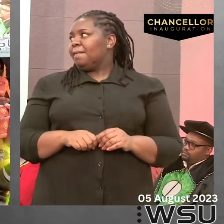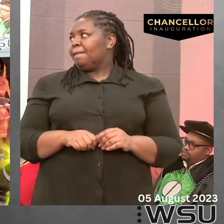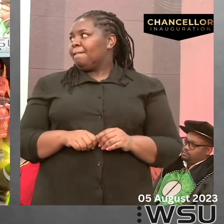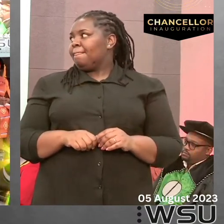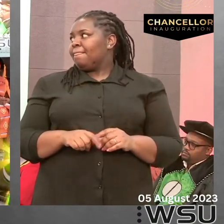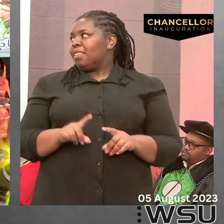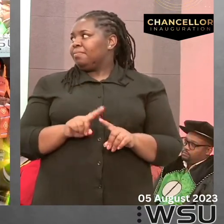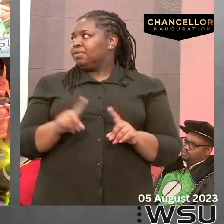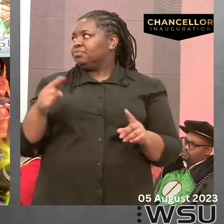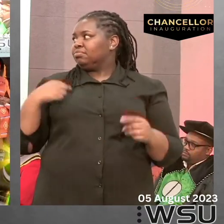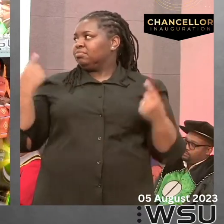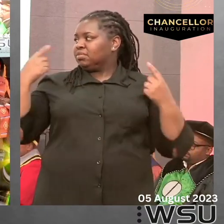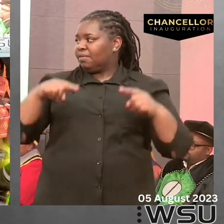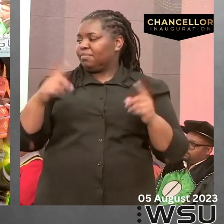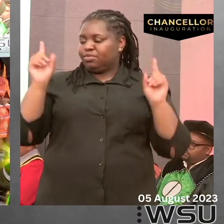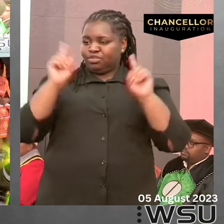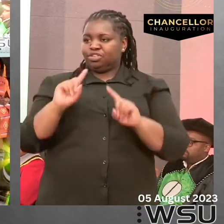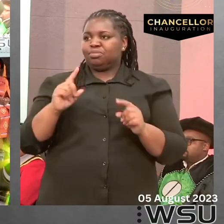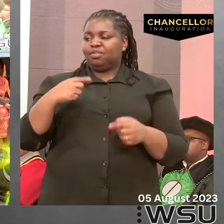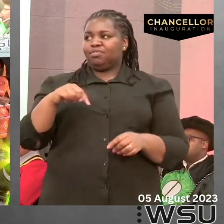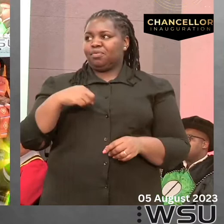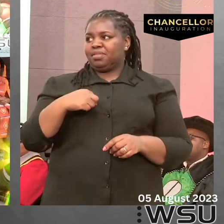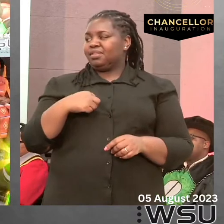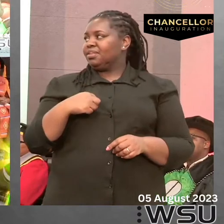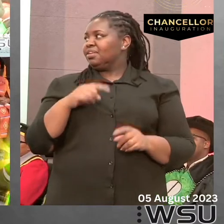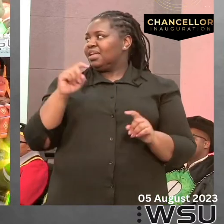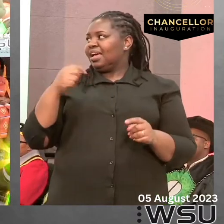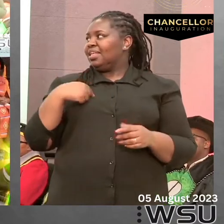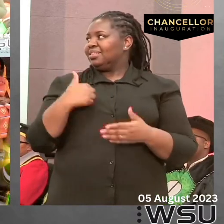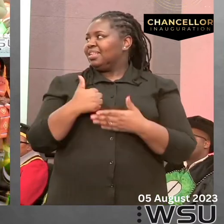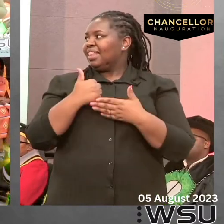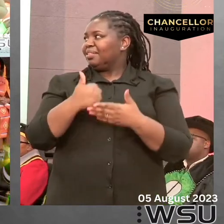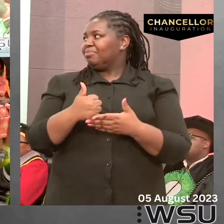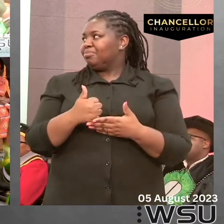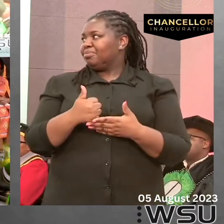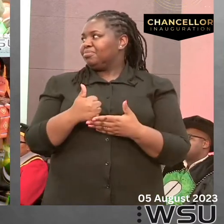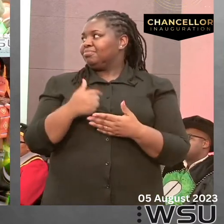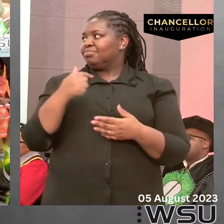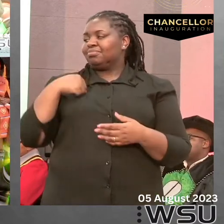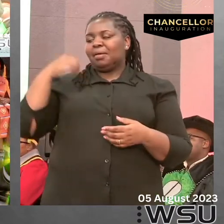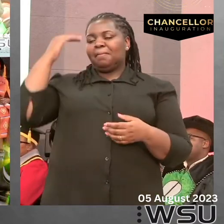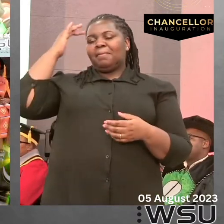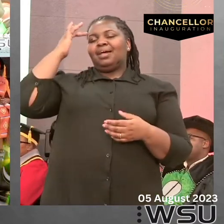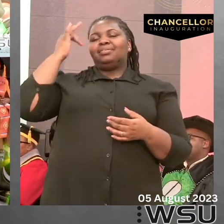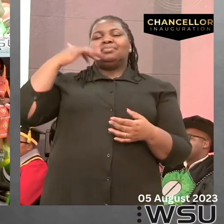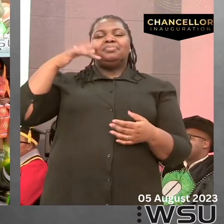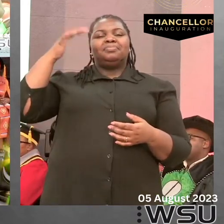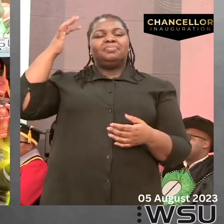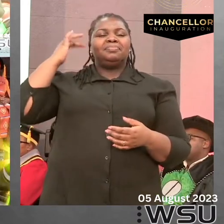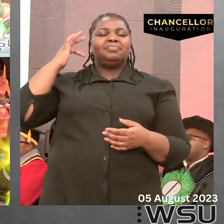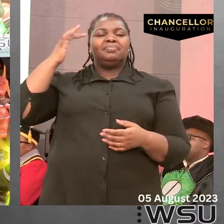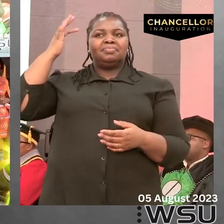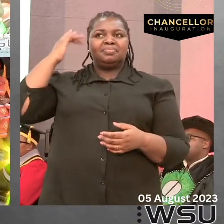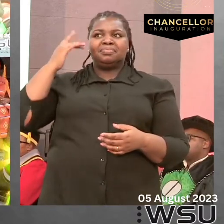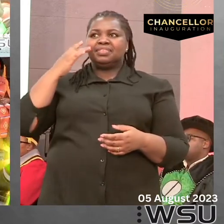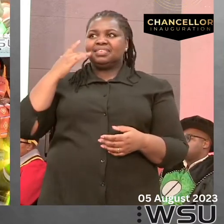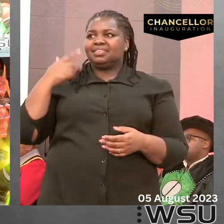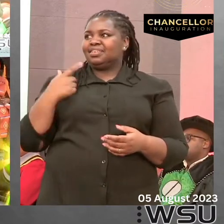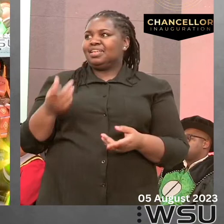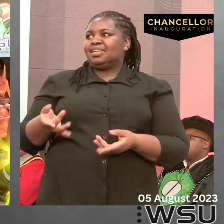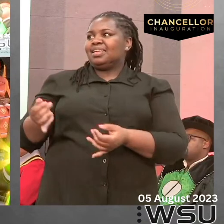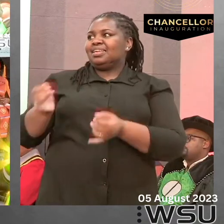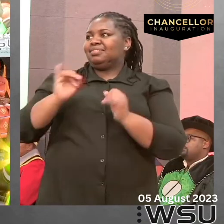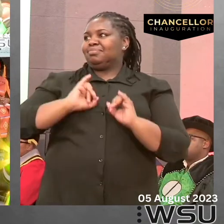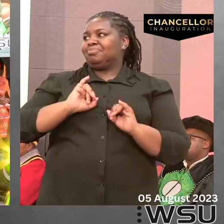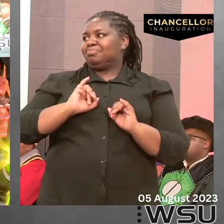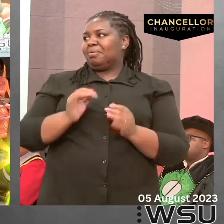But of course, coming here is very special to me. I cannot help just casting my mind back. When I received the